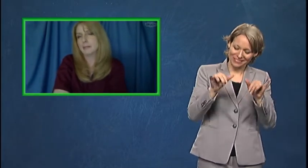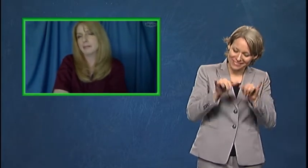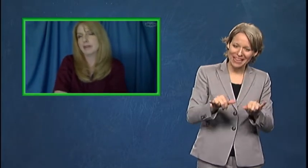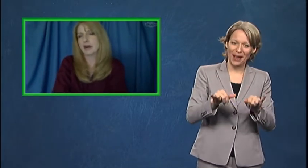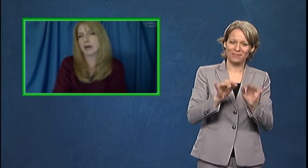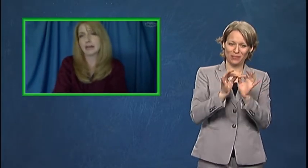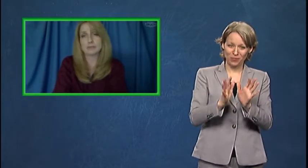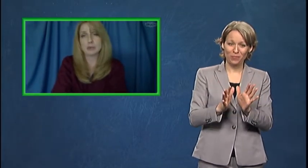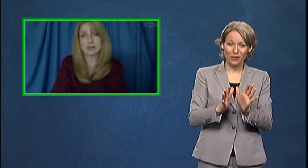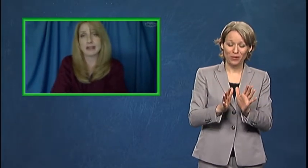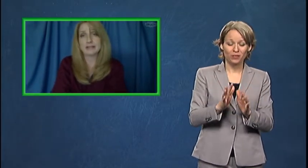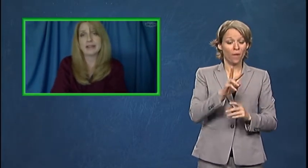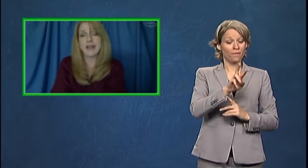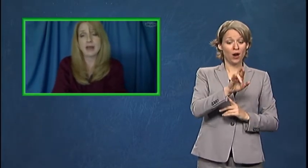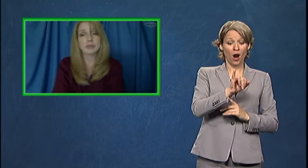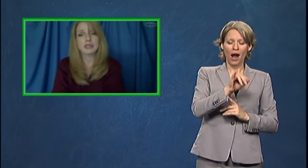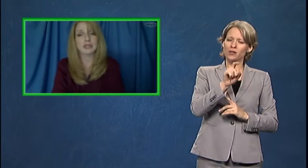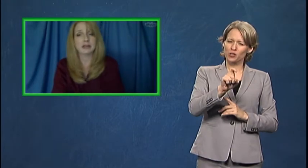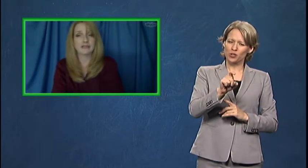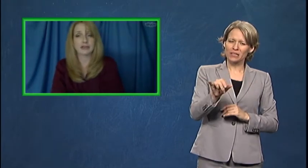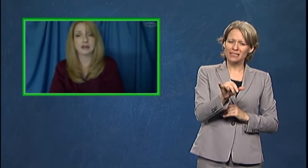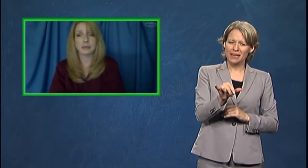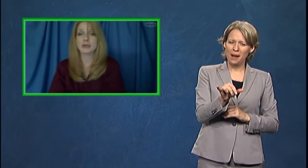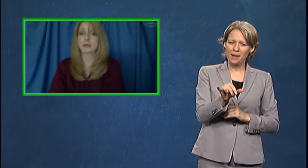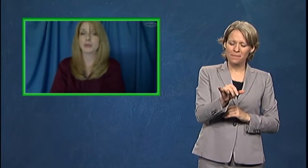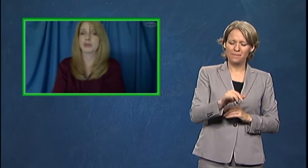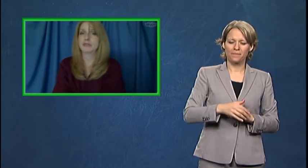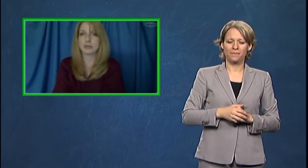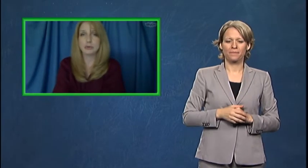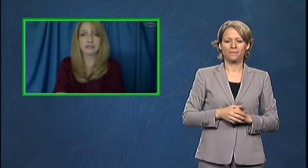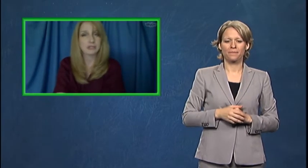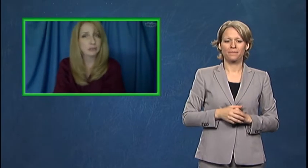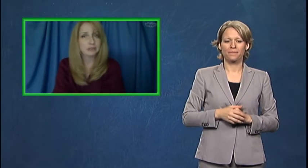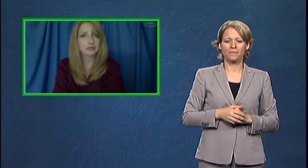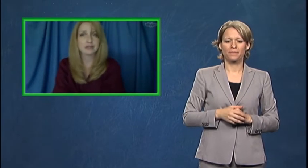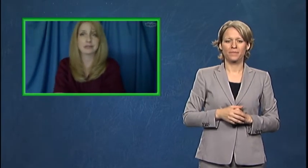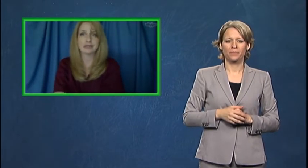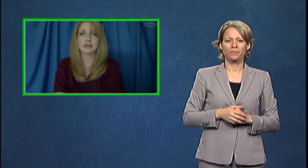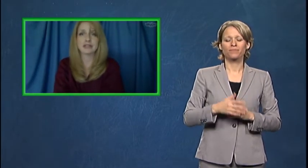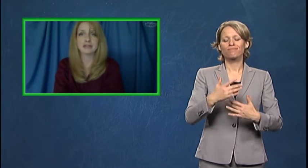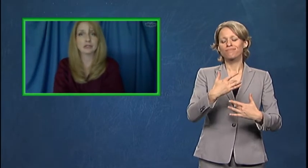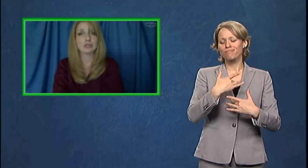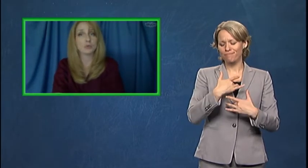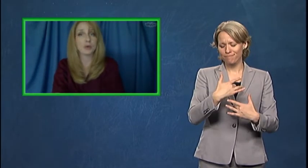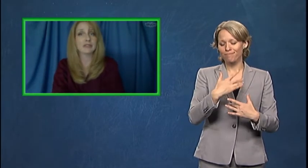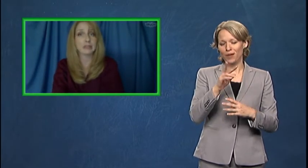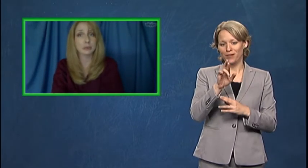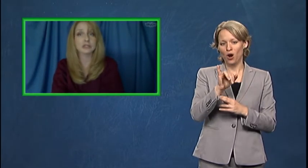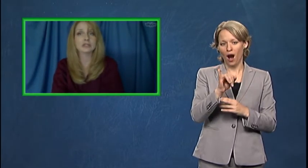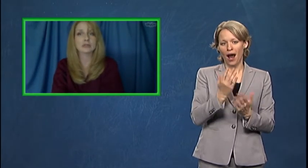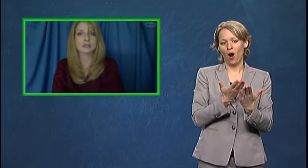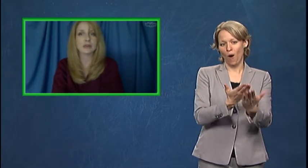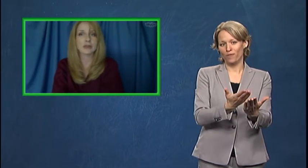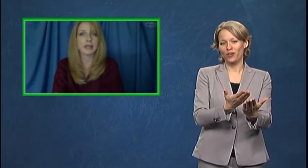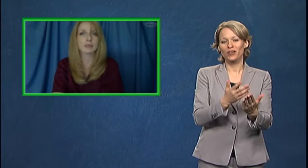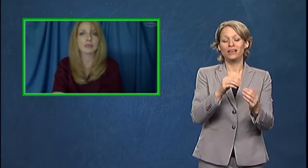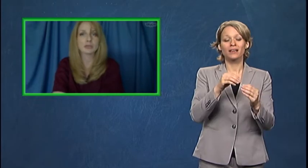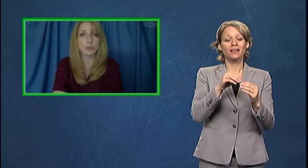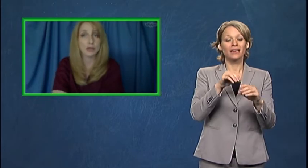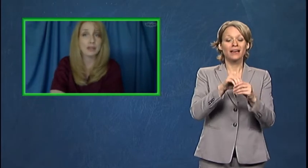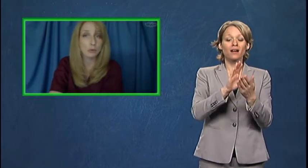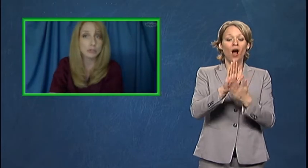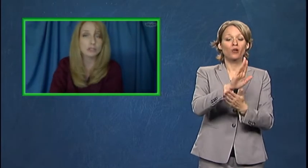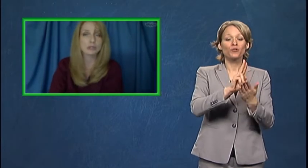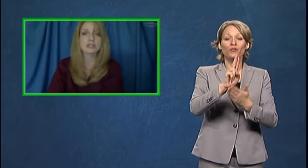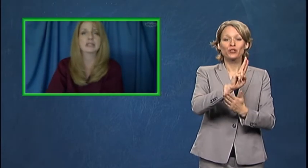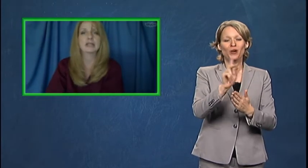Again, VRI is most likely happening in an environment with few deaf students. You know, the deaf student is one of the only students on campus, or one